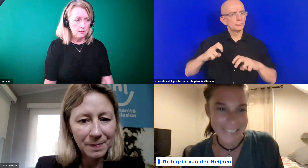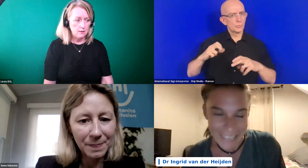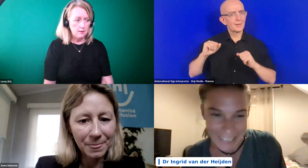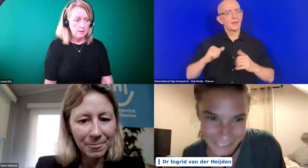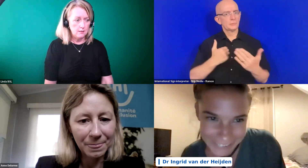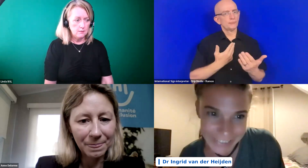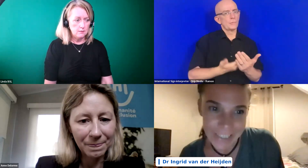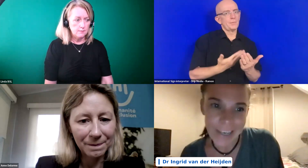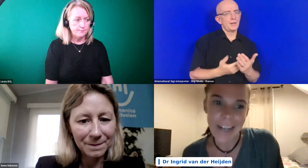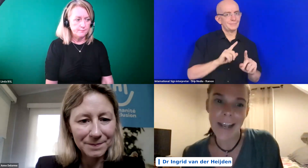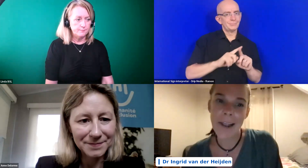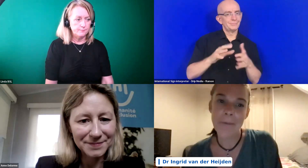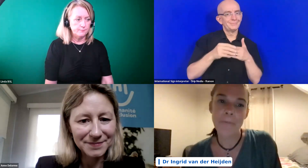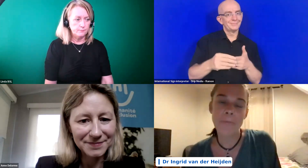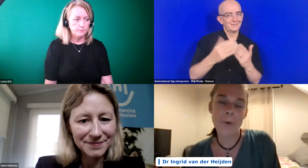Thanks, Anne.